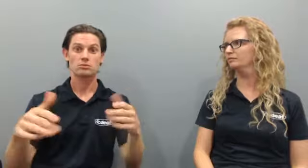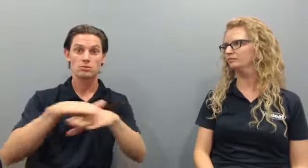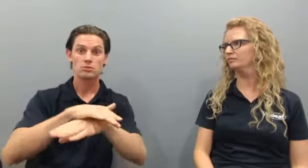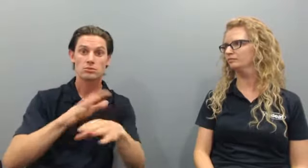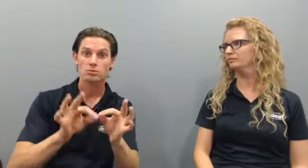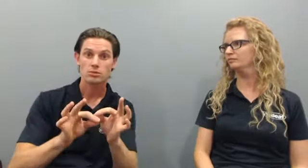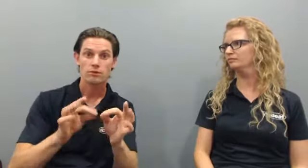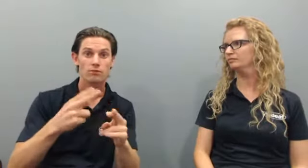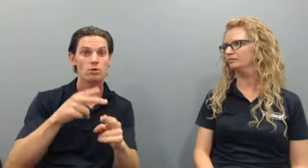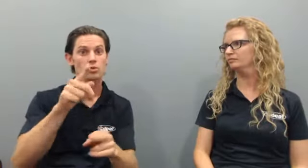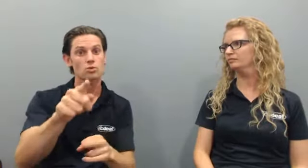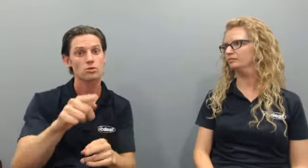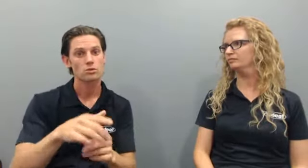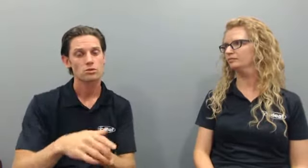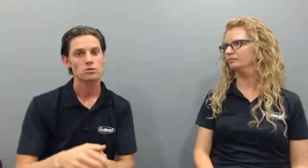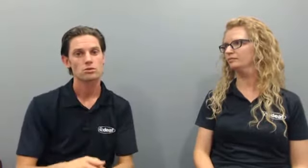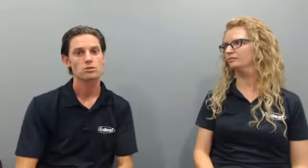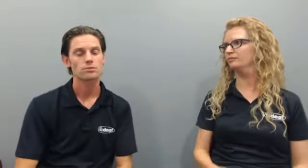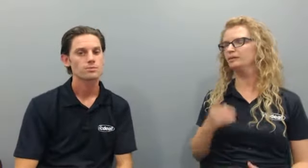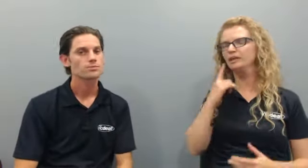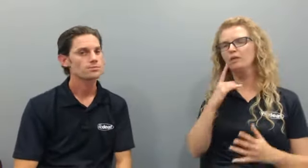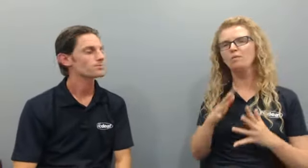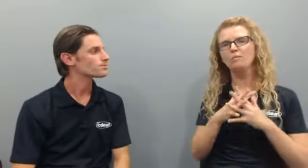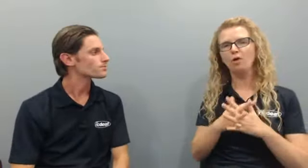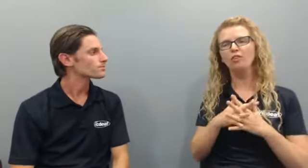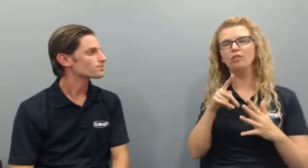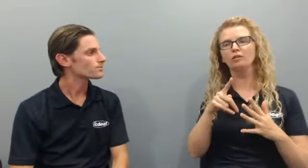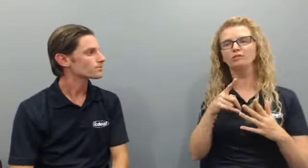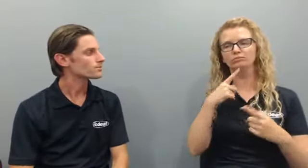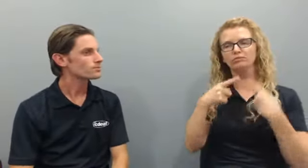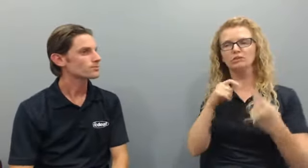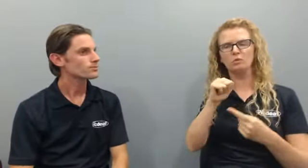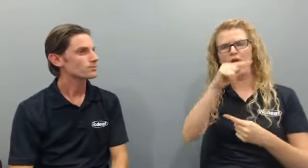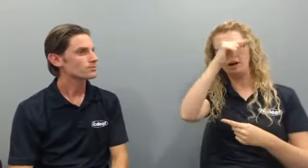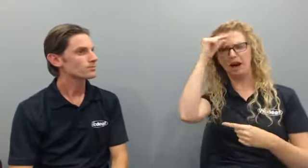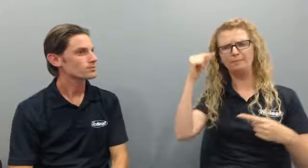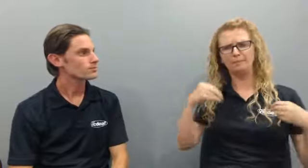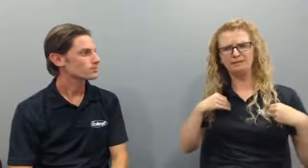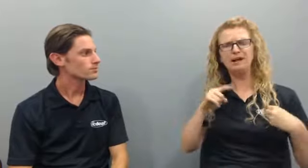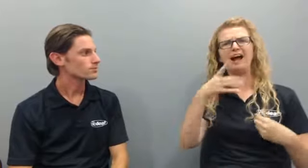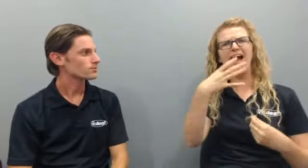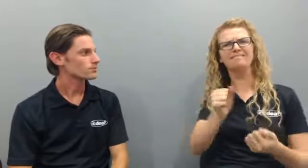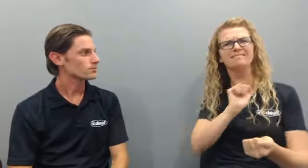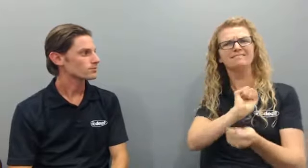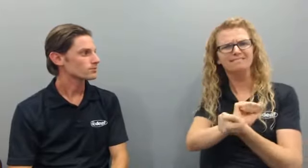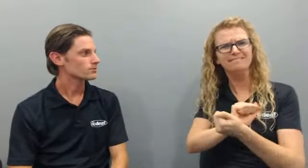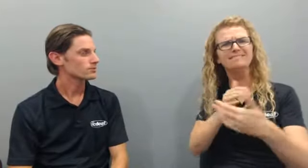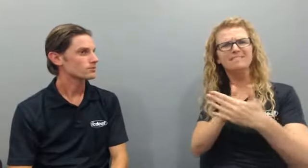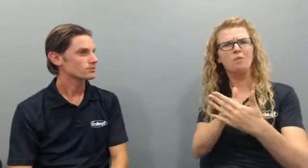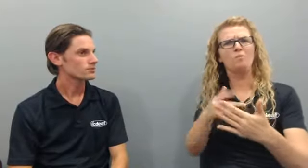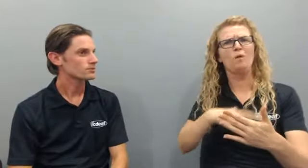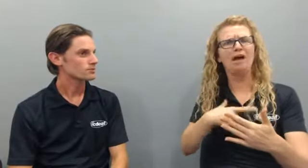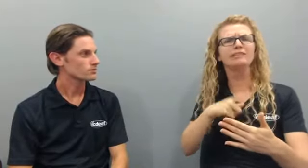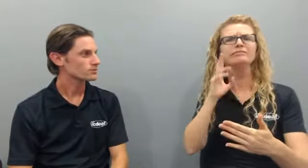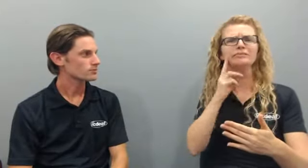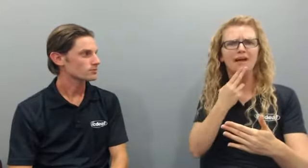you want to achieve. And that may ensure that interpreting costs are covered there. You need to talk about the aims of your business, but